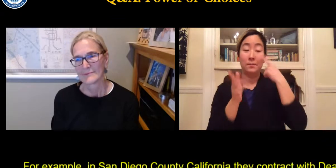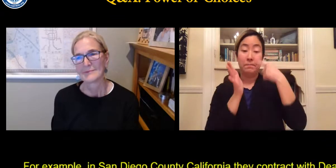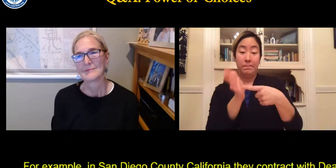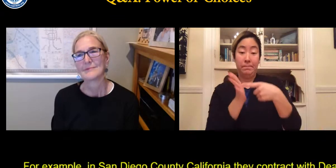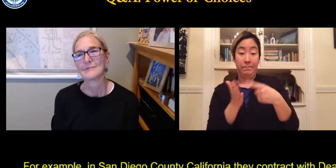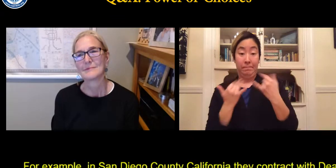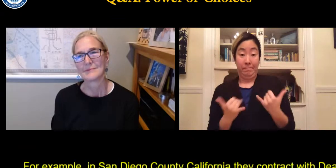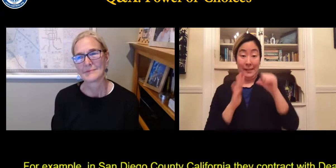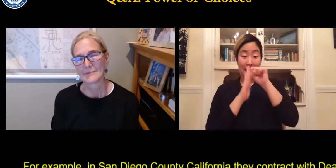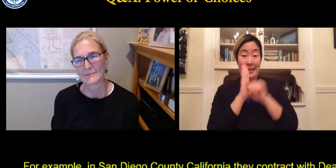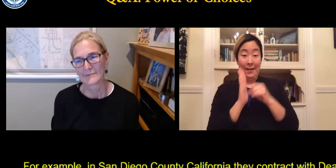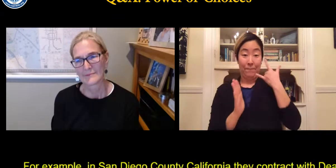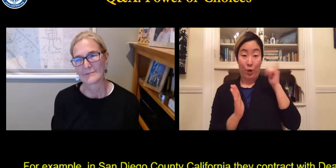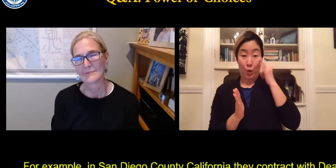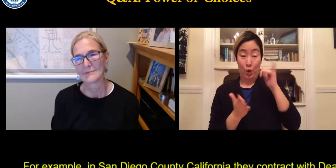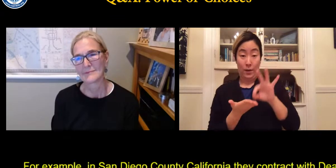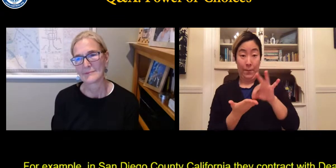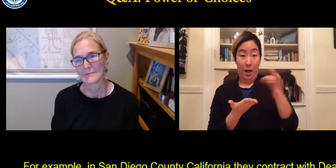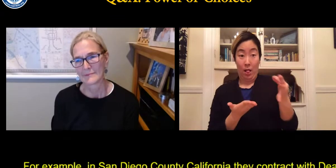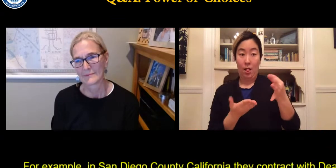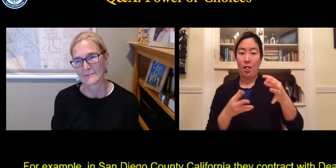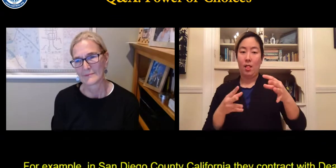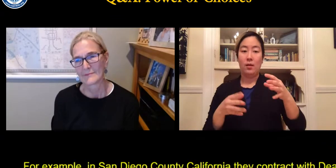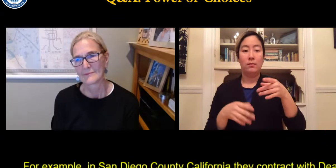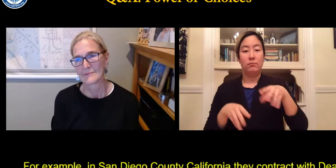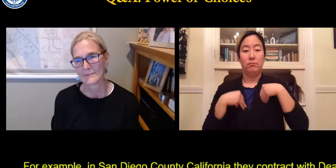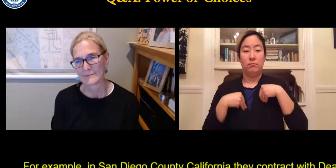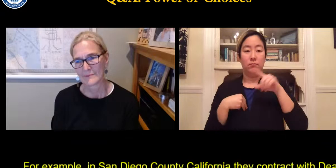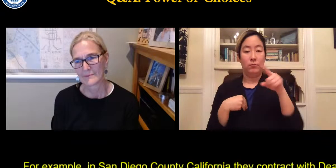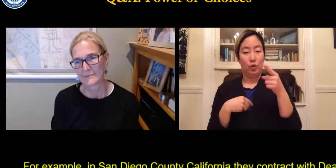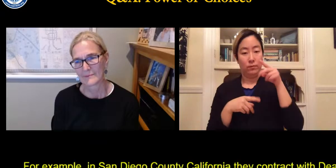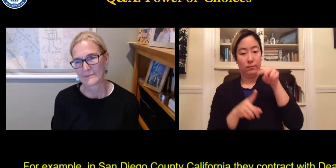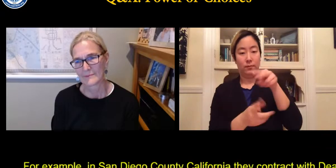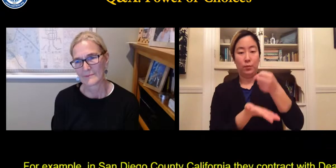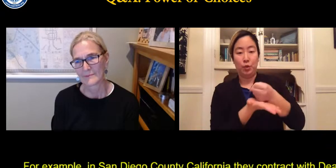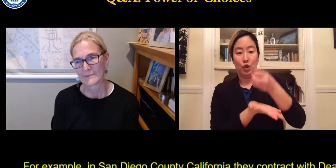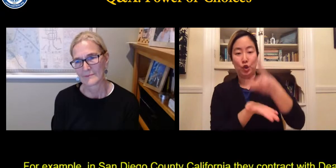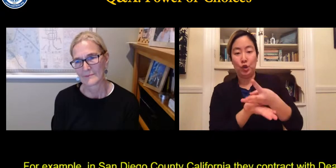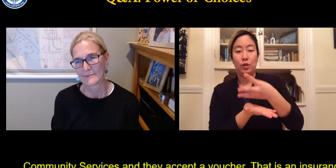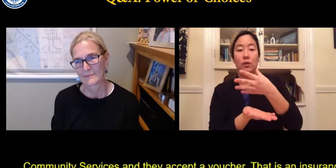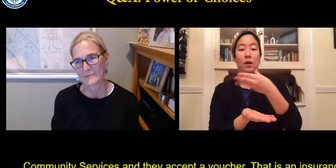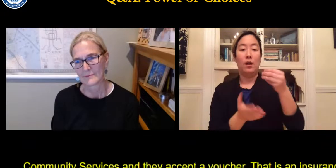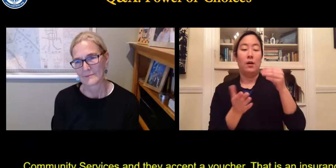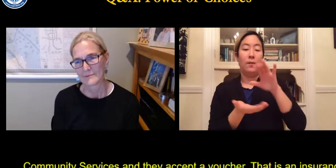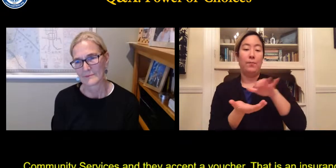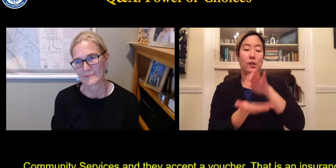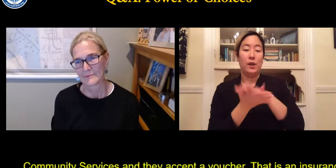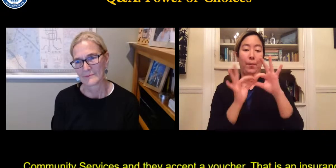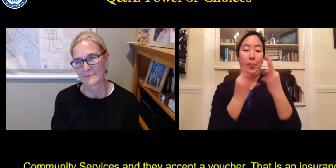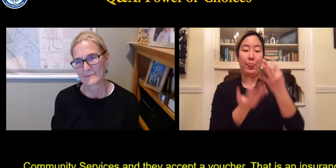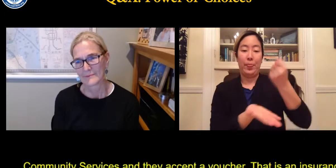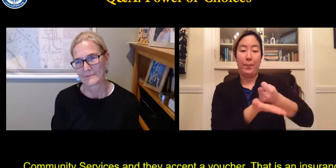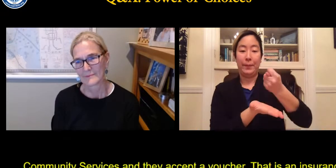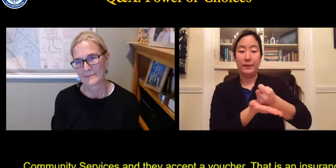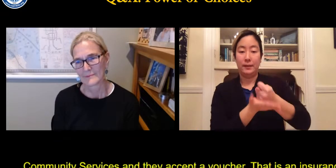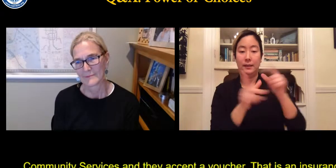public insurance. Some can't take private insurance, and vice versa. So let's talk about the state of